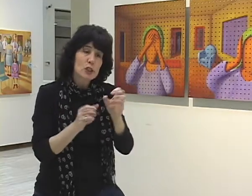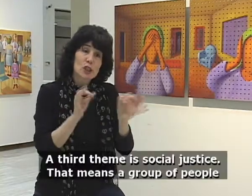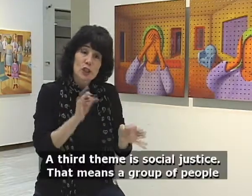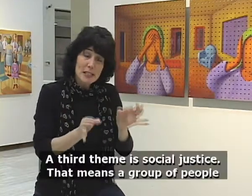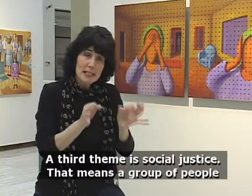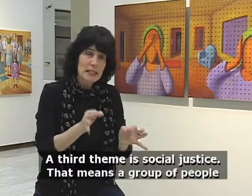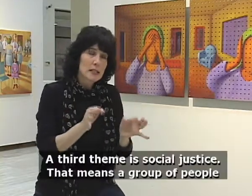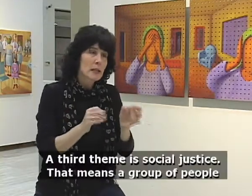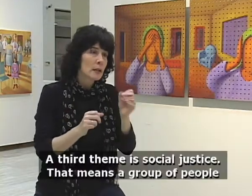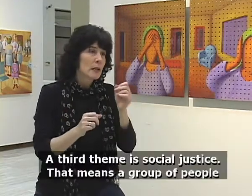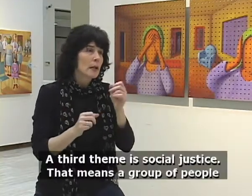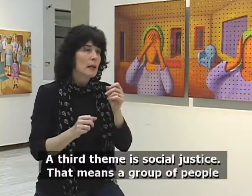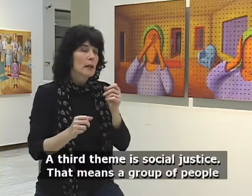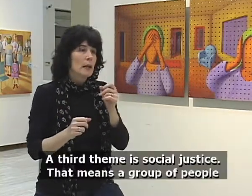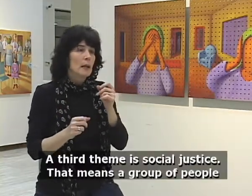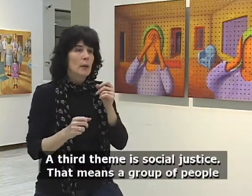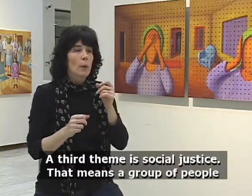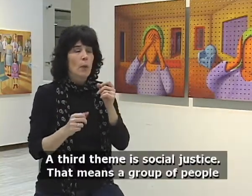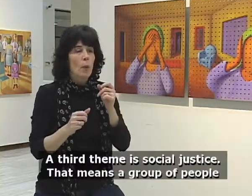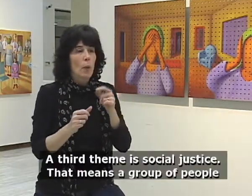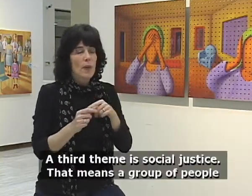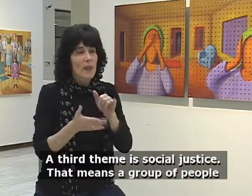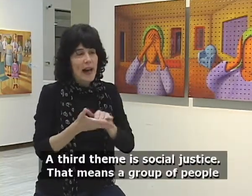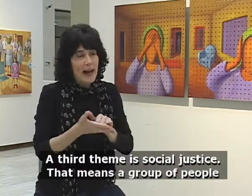A third theme is social justice.